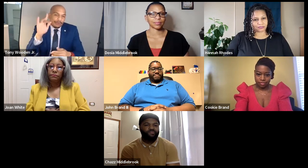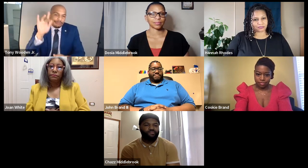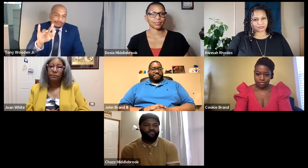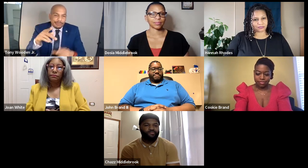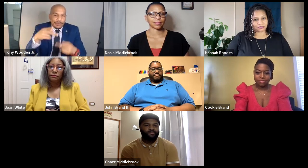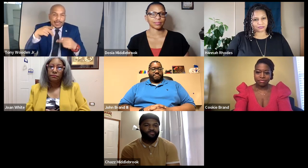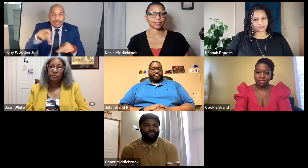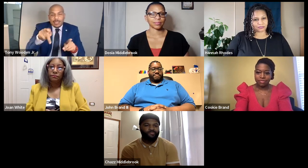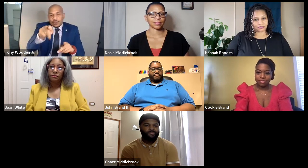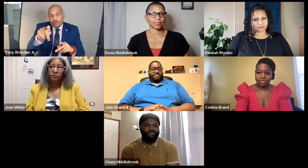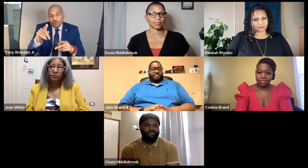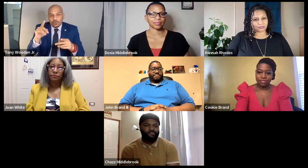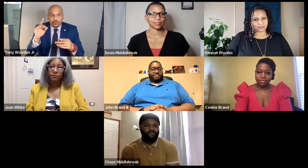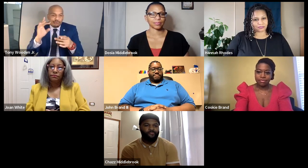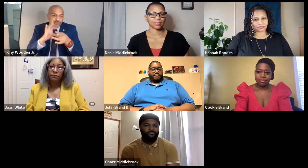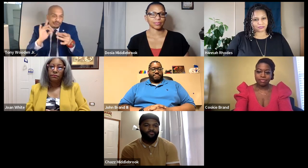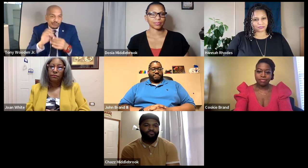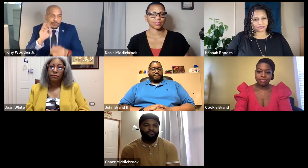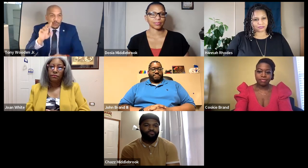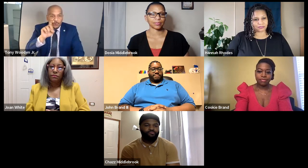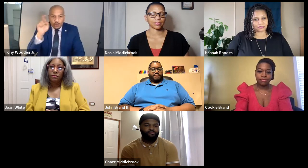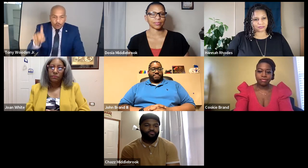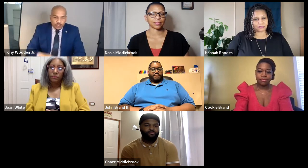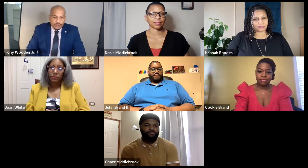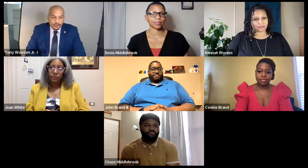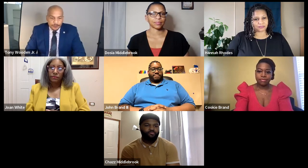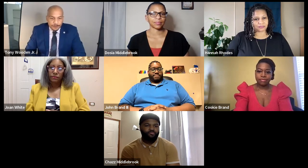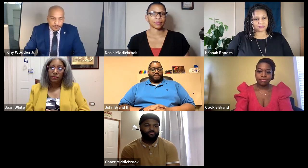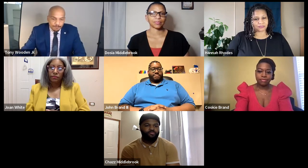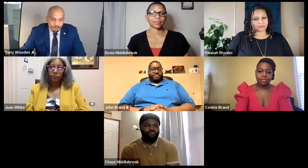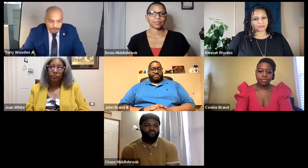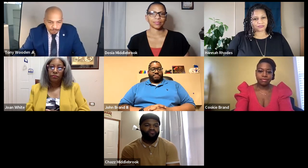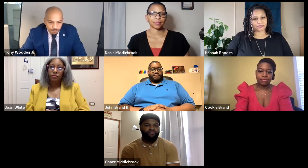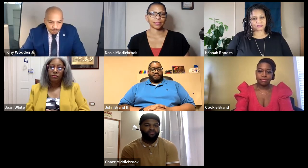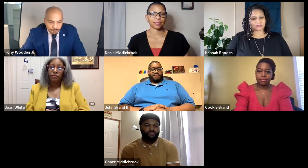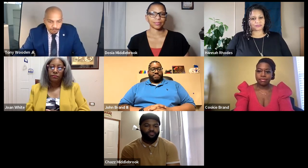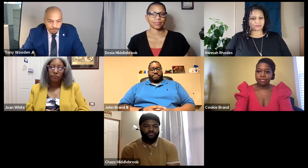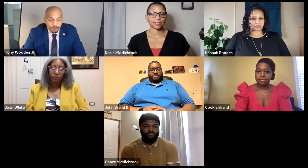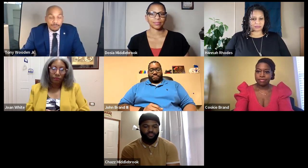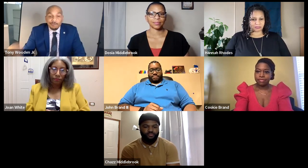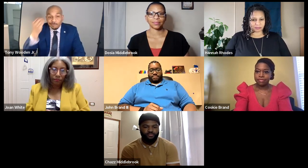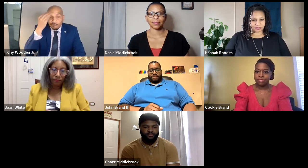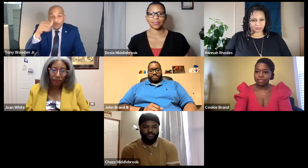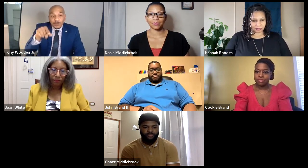in Zoom, which will alert us and indicate that you have a question, and we'll come to you and call you out for your question.